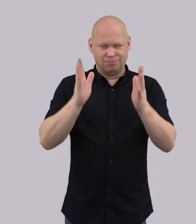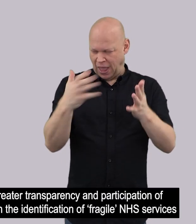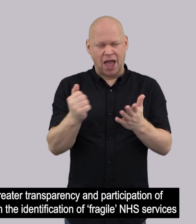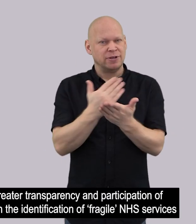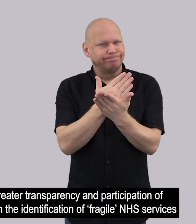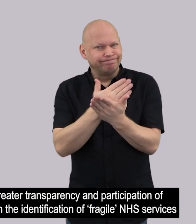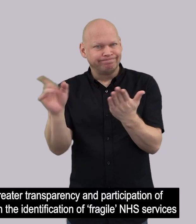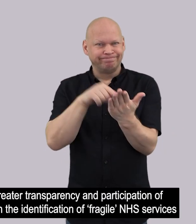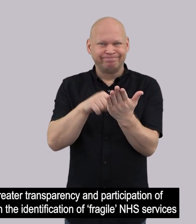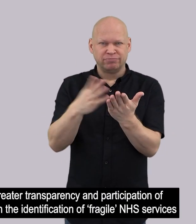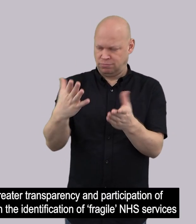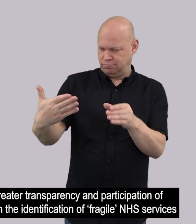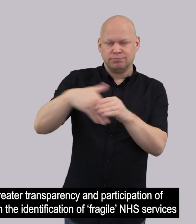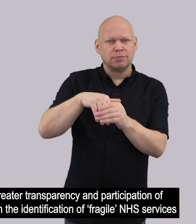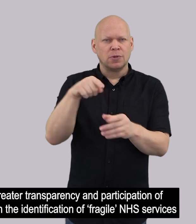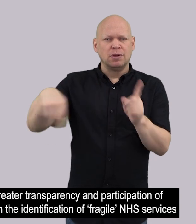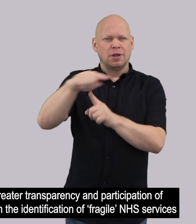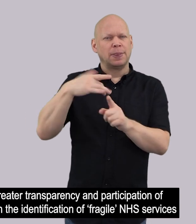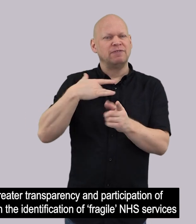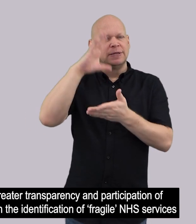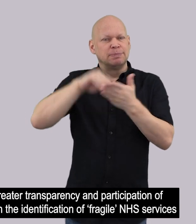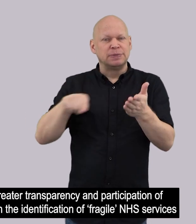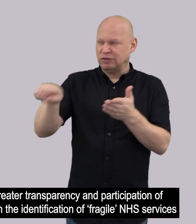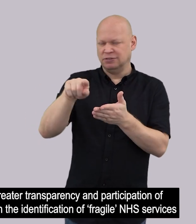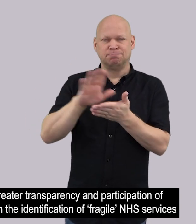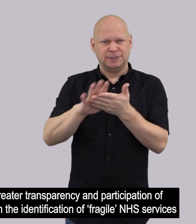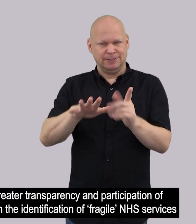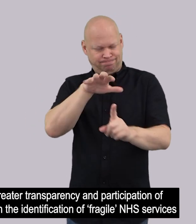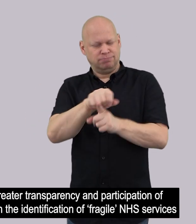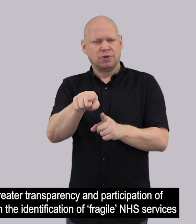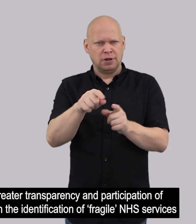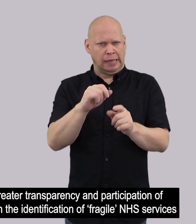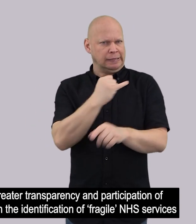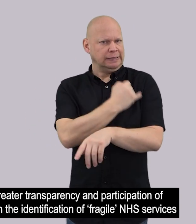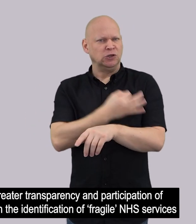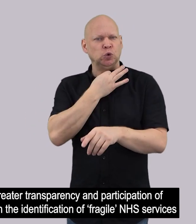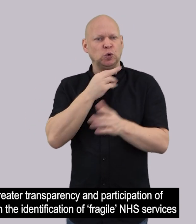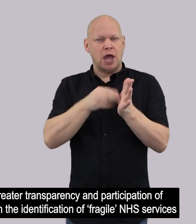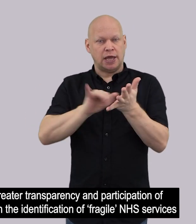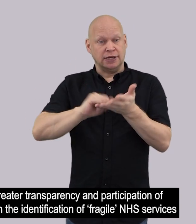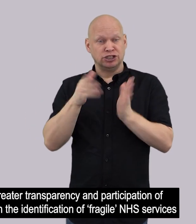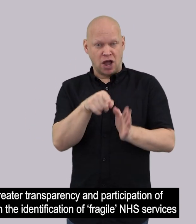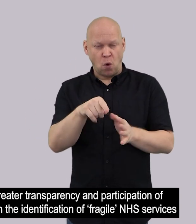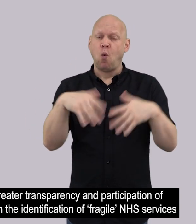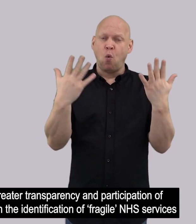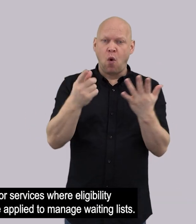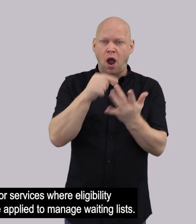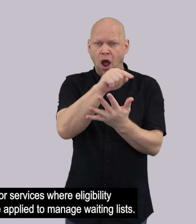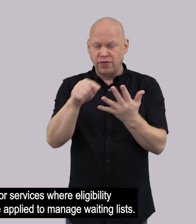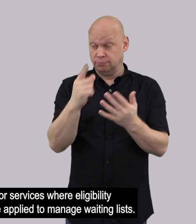There must be greater transparency and participation of lived experience with the identification of fragile NHS services and/or